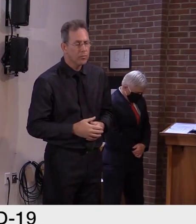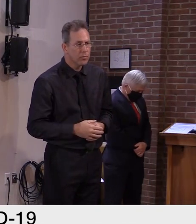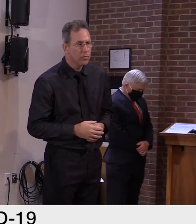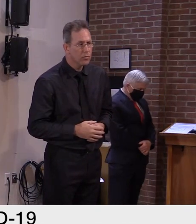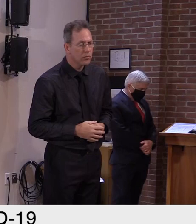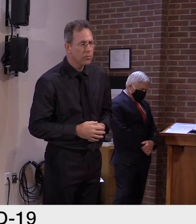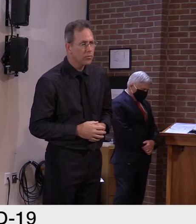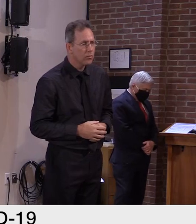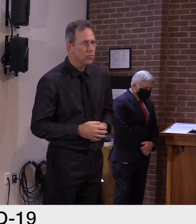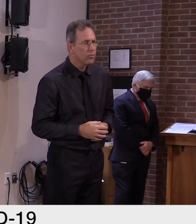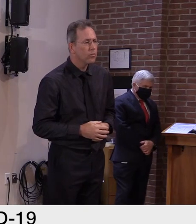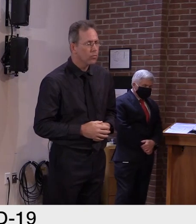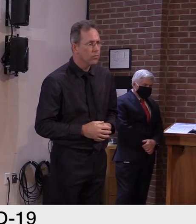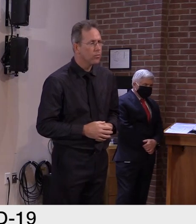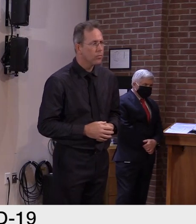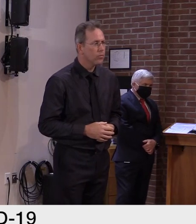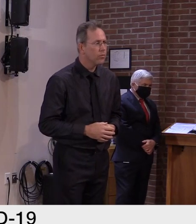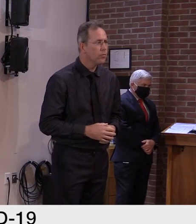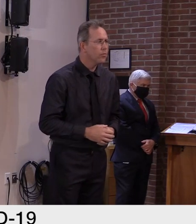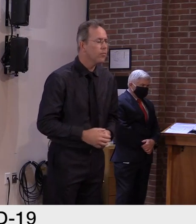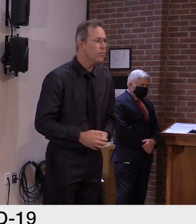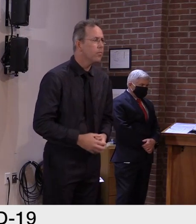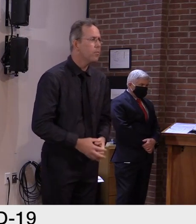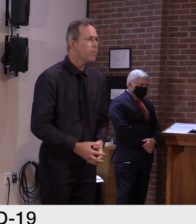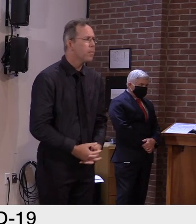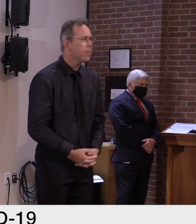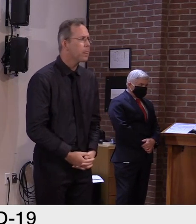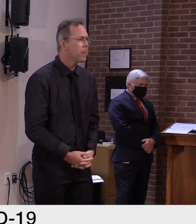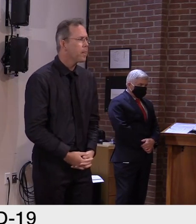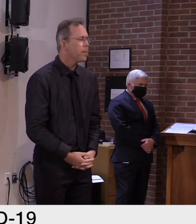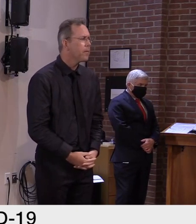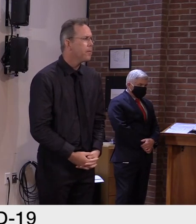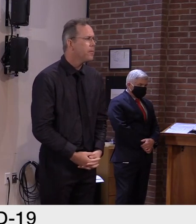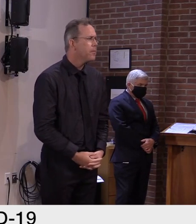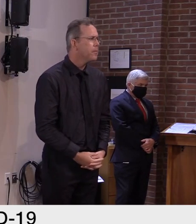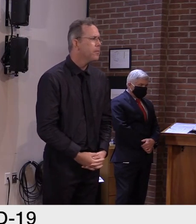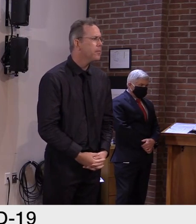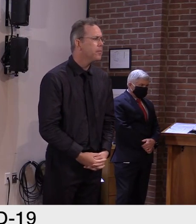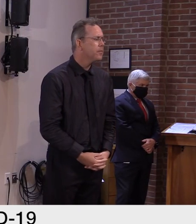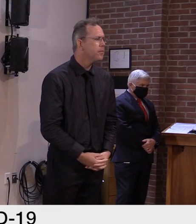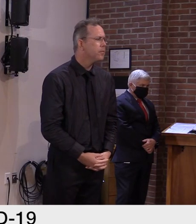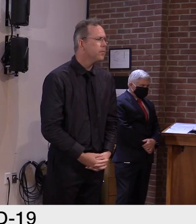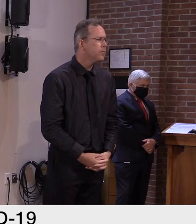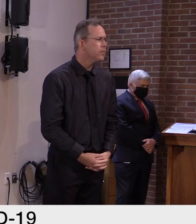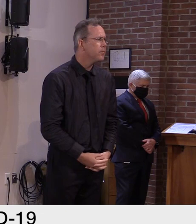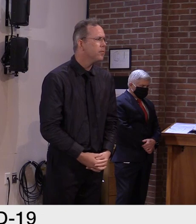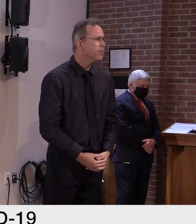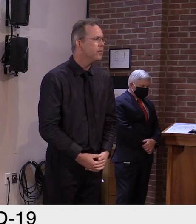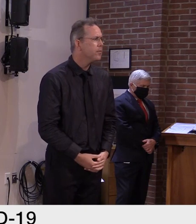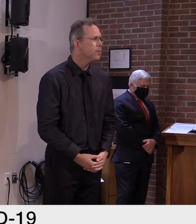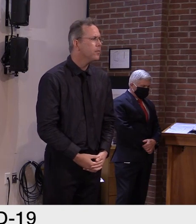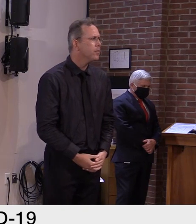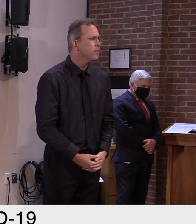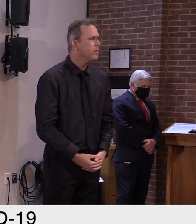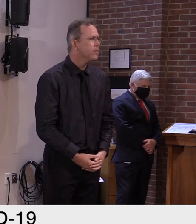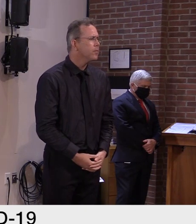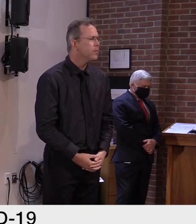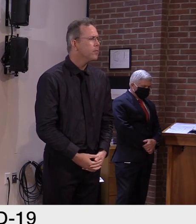Hi. I had a question just kind of clarifying a little bit about the ban on multiple household social gatherings.